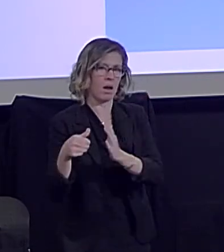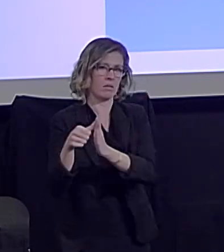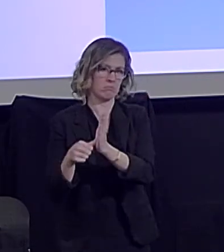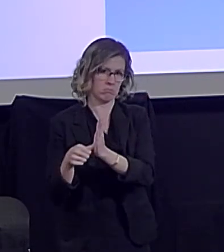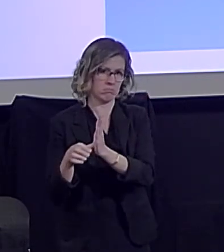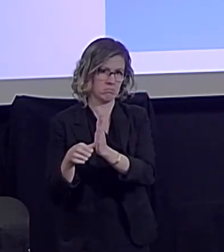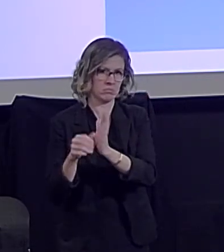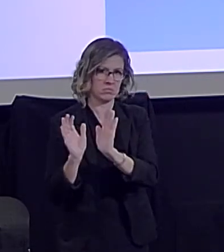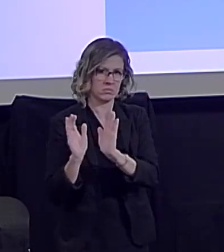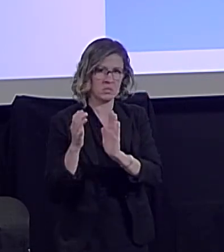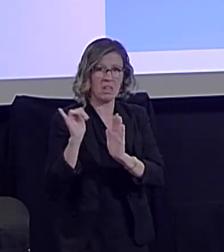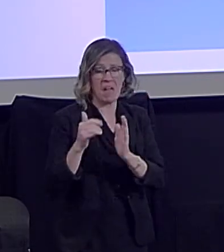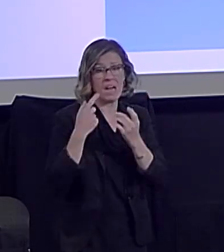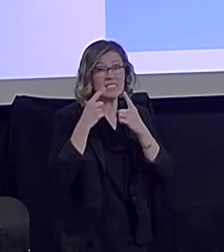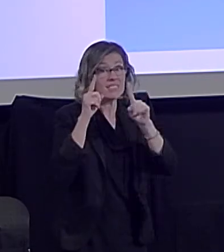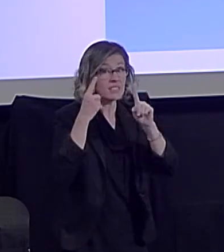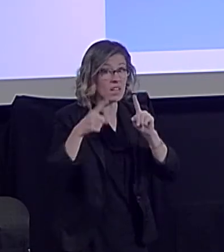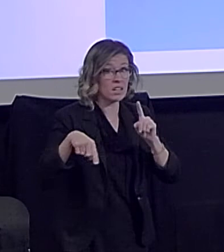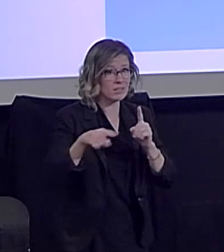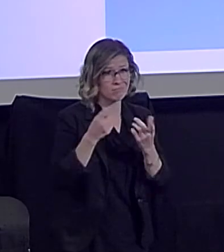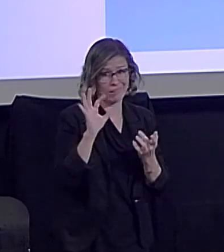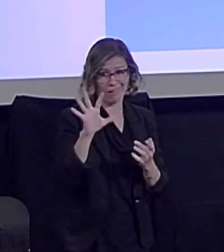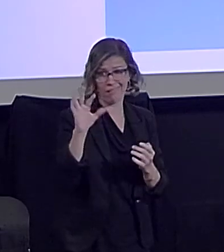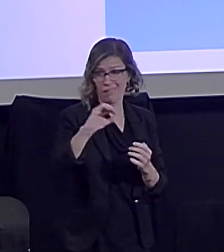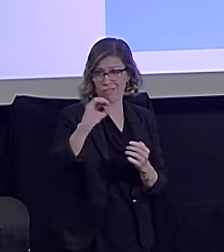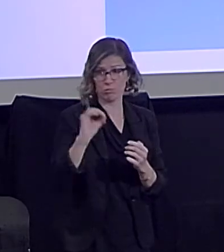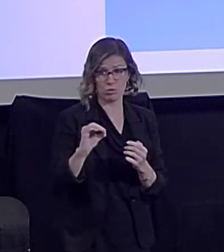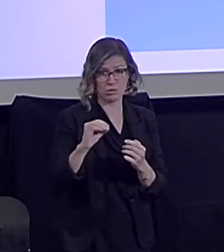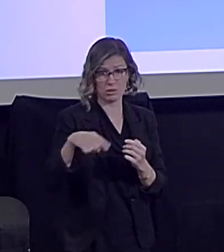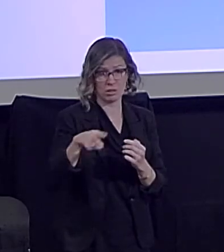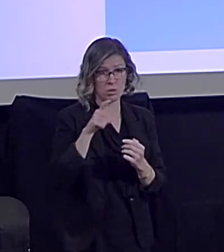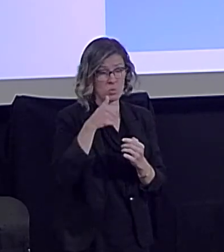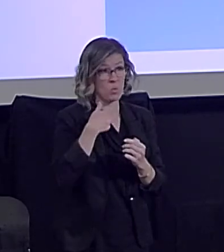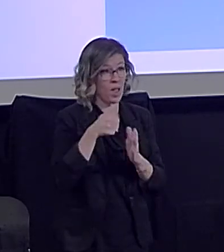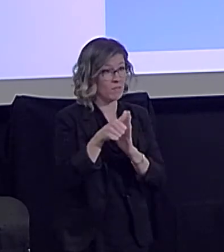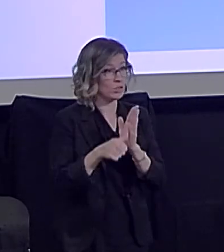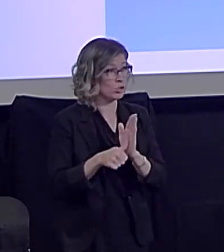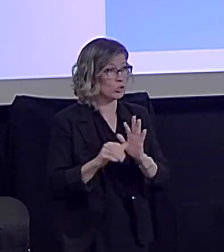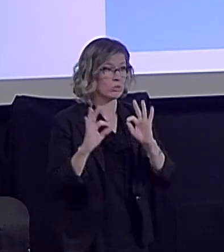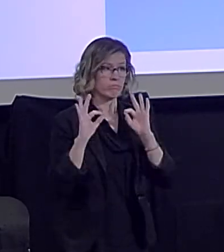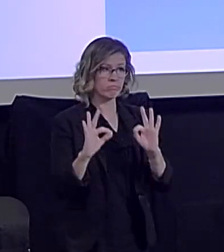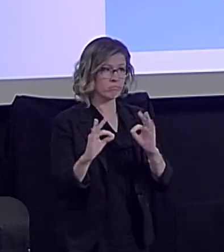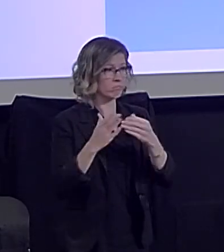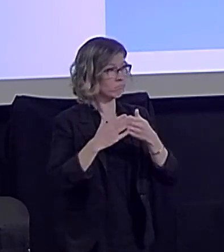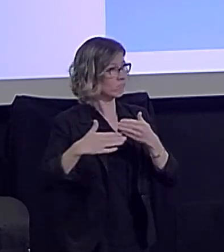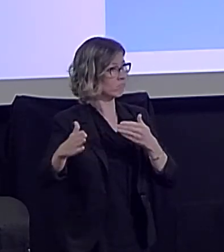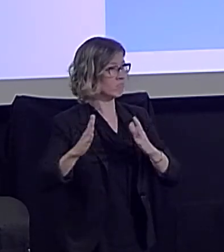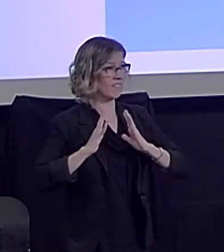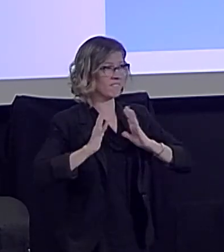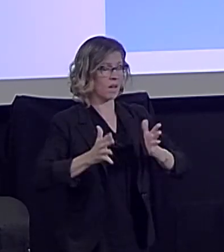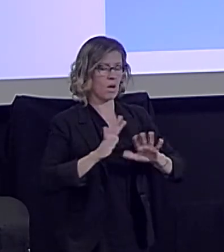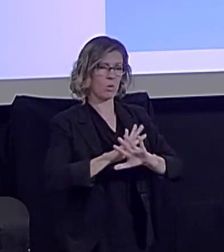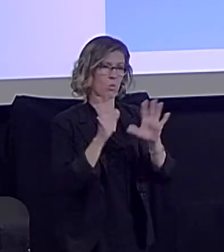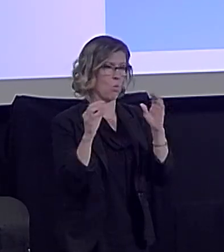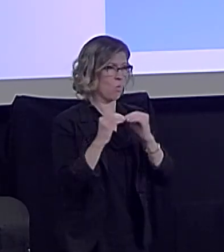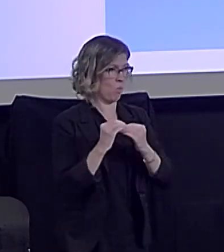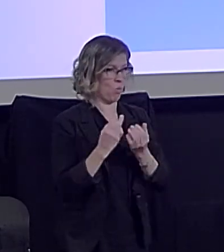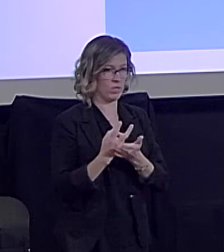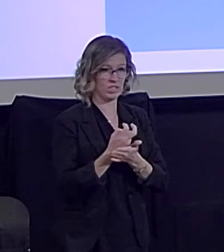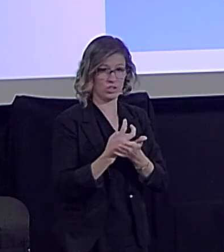is enormous. It's 95% of people after the surgery, they are fine. They are normal. They have no